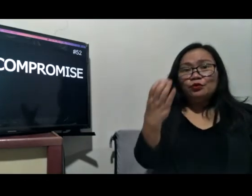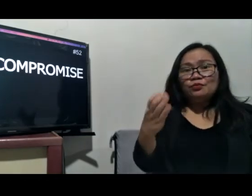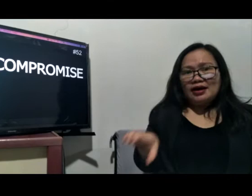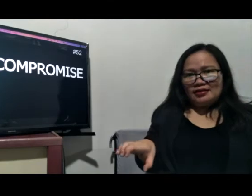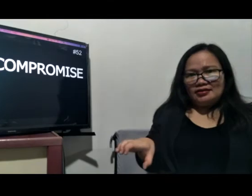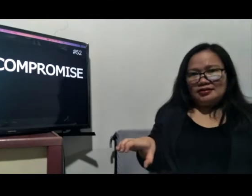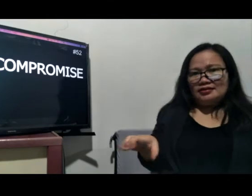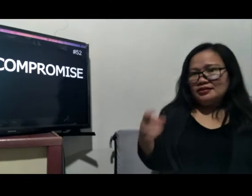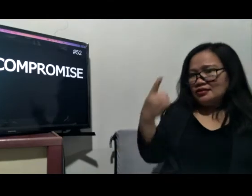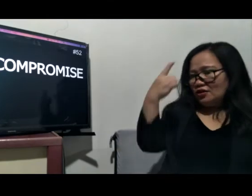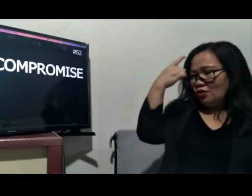Compromise,